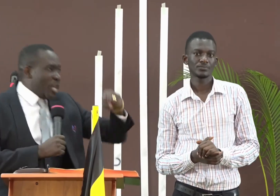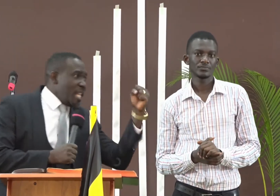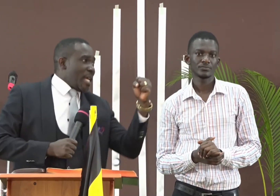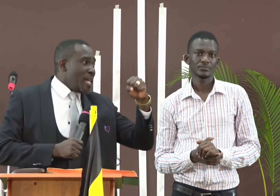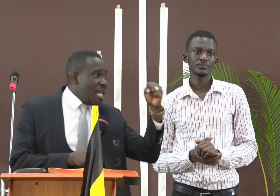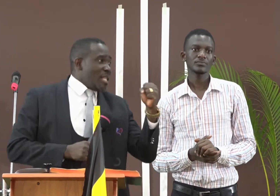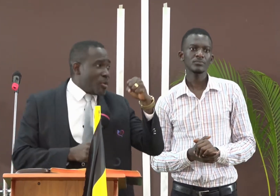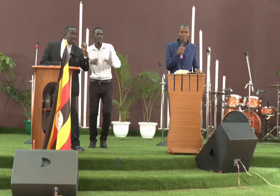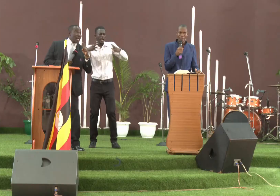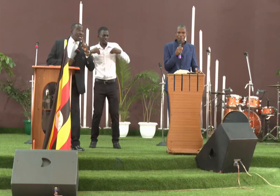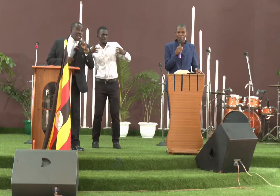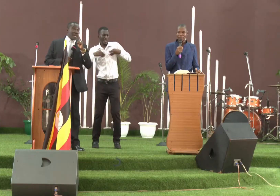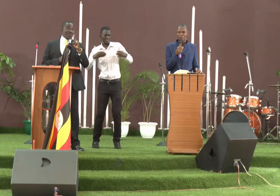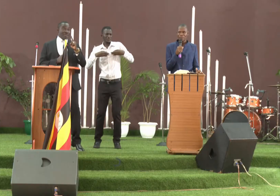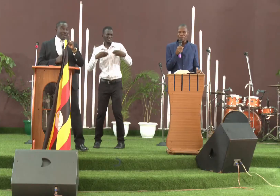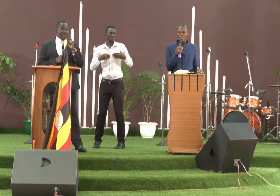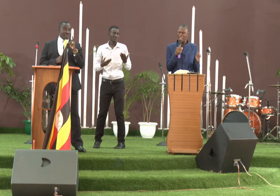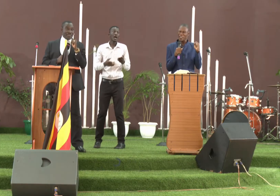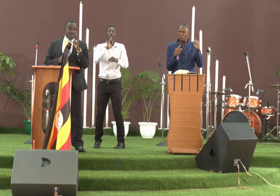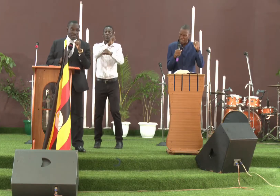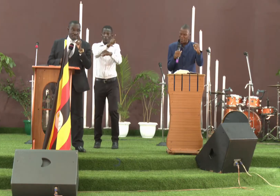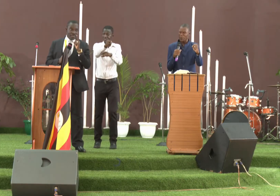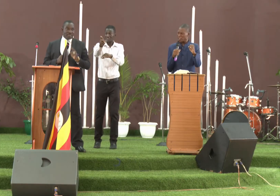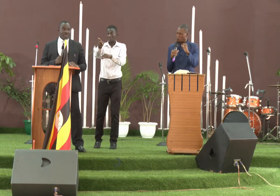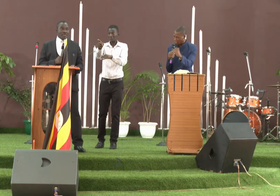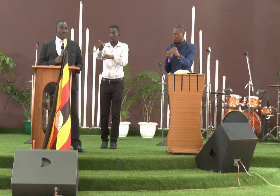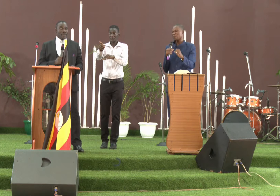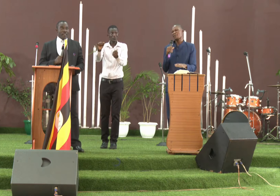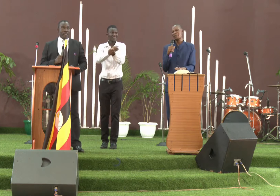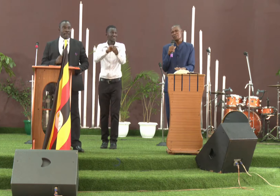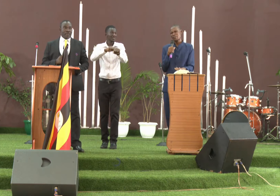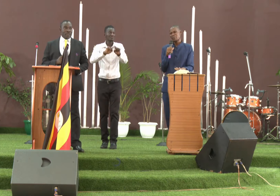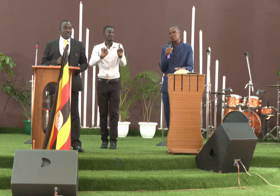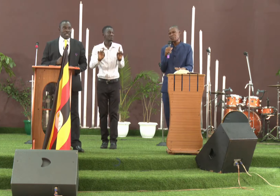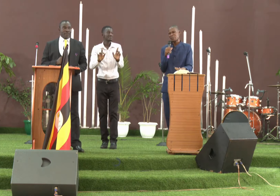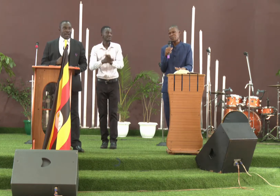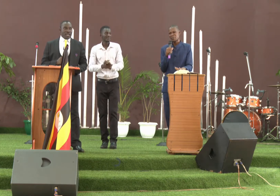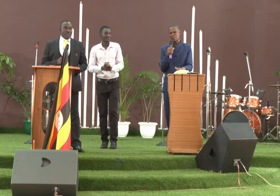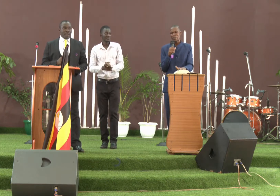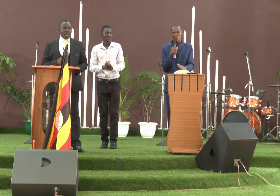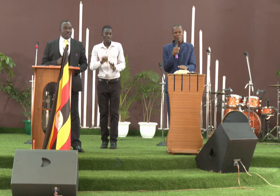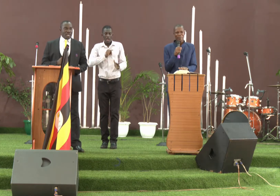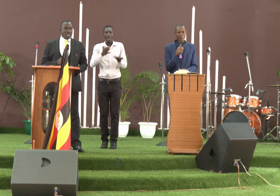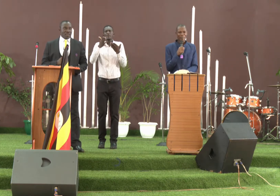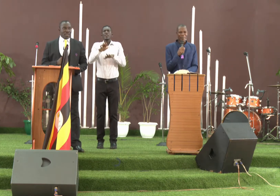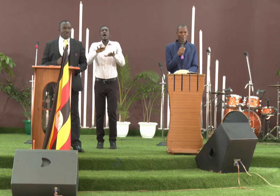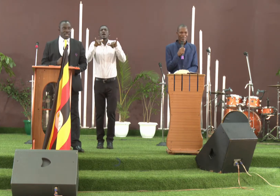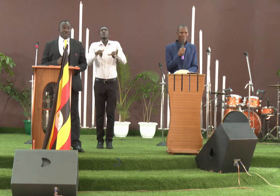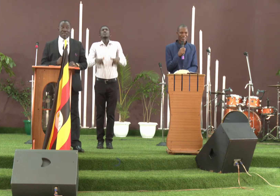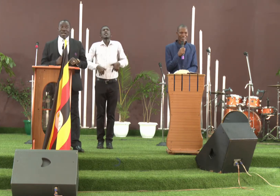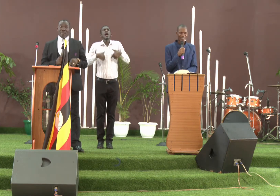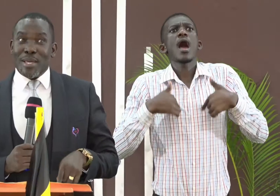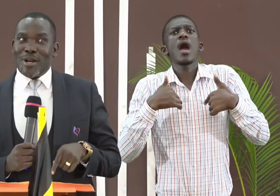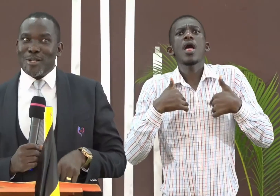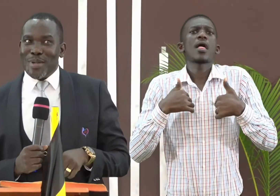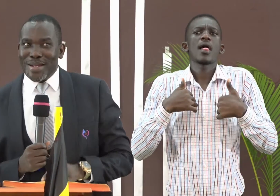Kiriza bukiriza, kiriza bukiriza njagala kulabula. Just believe, just believe. Sirifa ndibera mulamu nenja sanguze mirimu ya